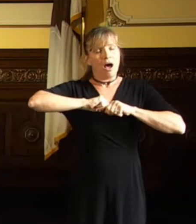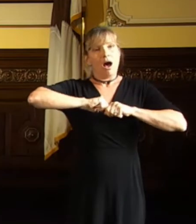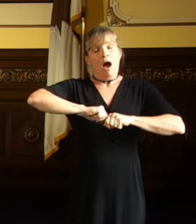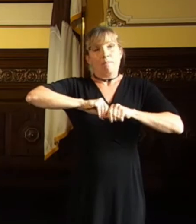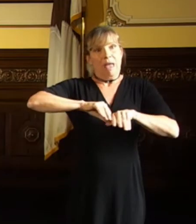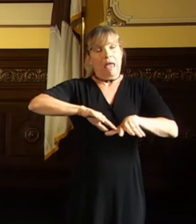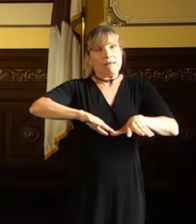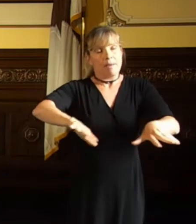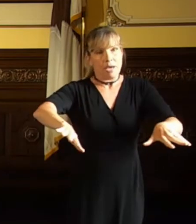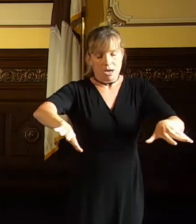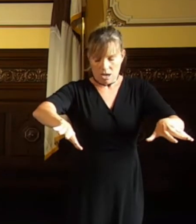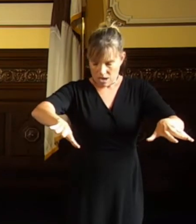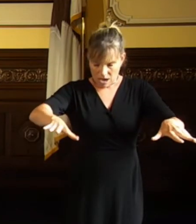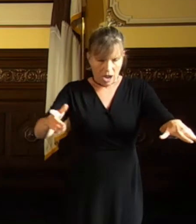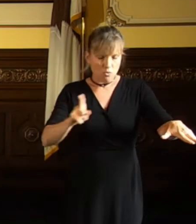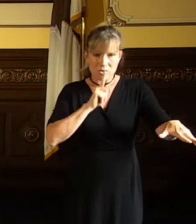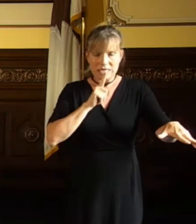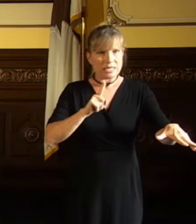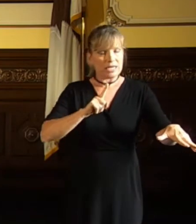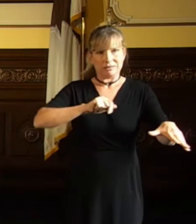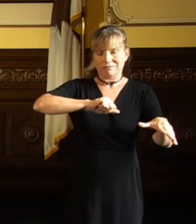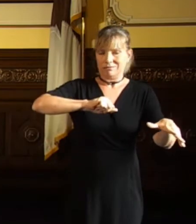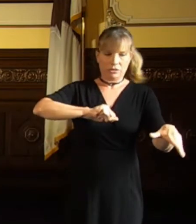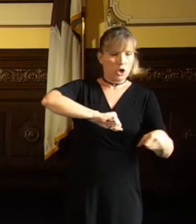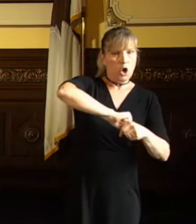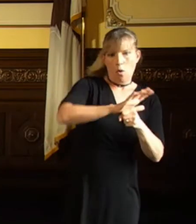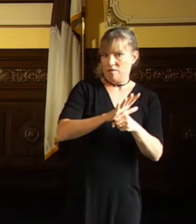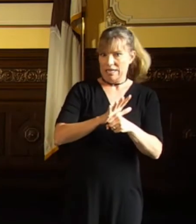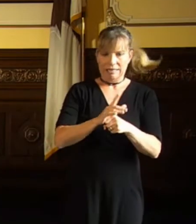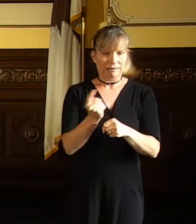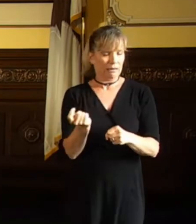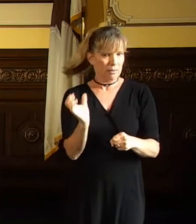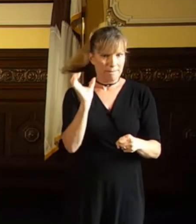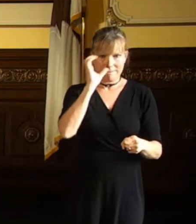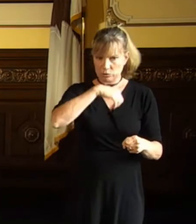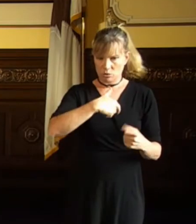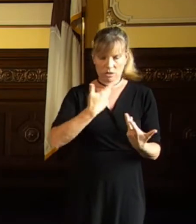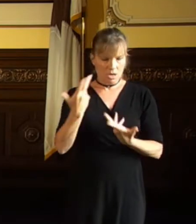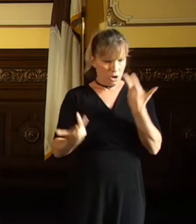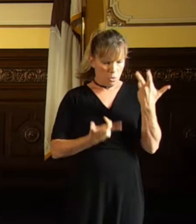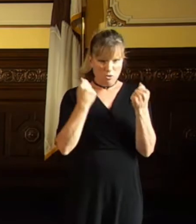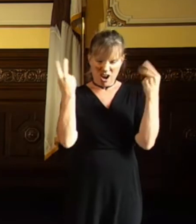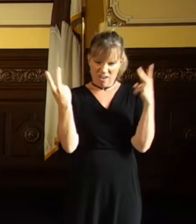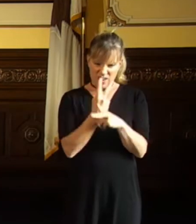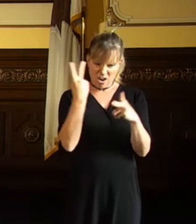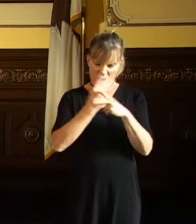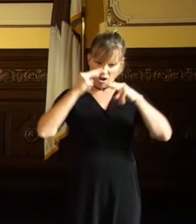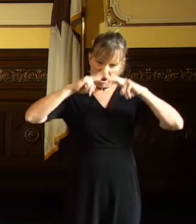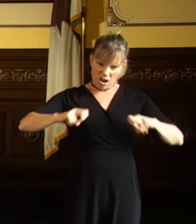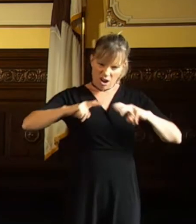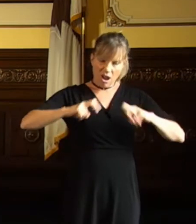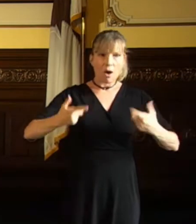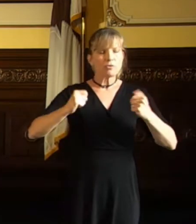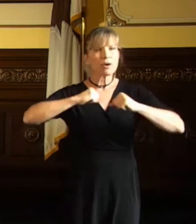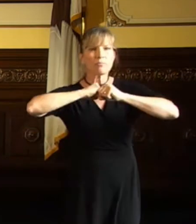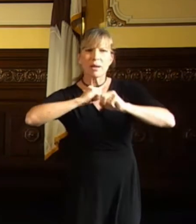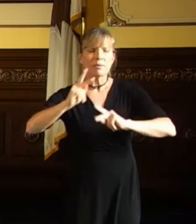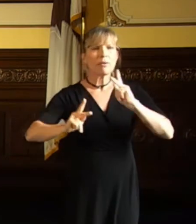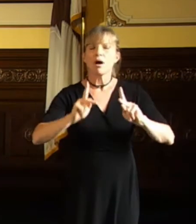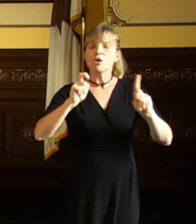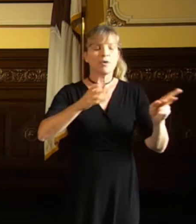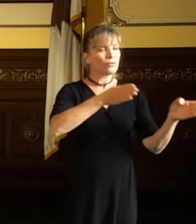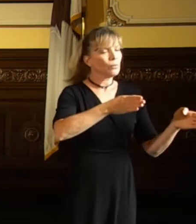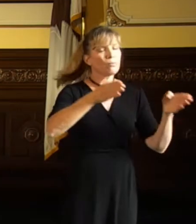and a mystery, that is COVID-19 that we're all trying to unravel, and we're trying to protect people, we've got to